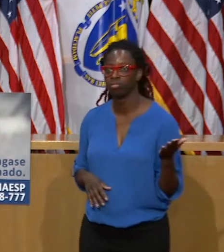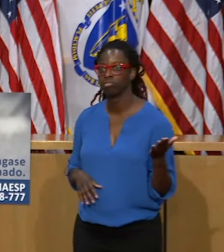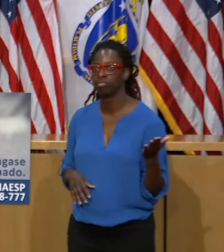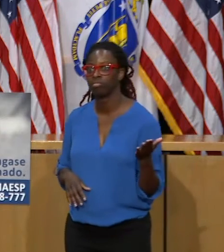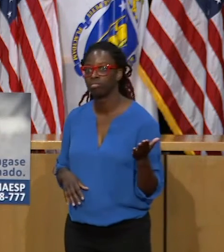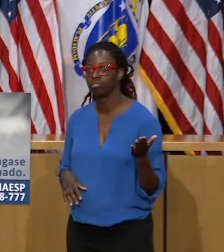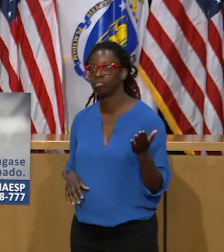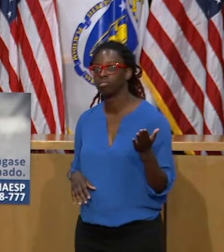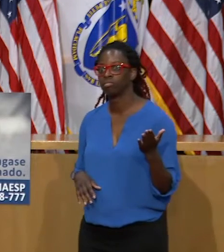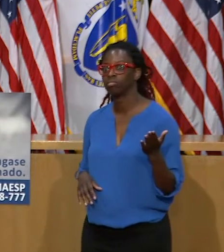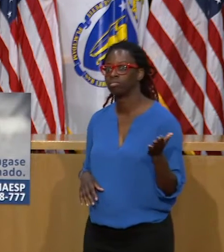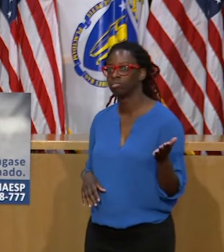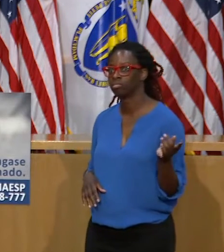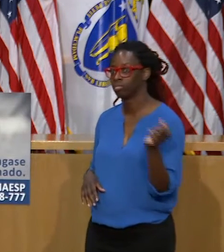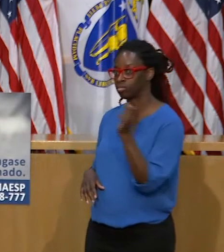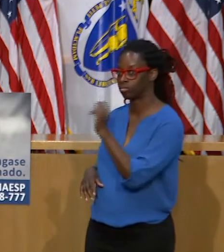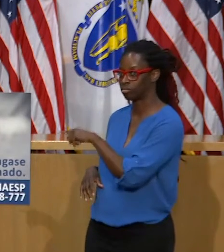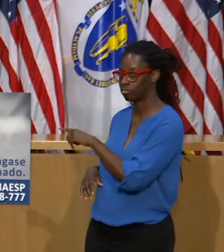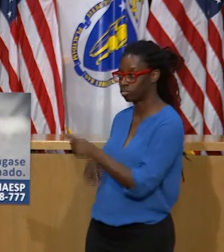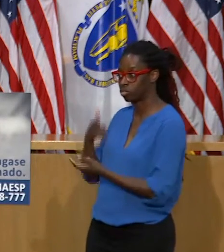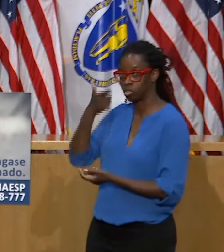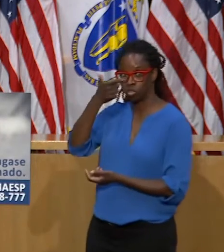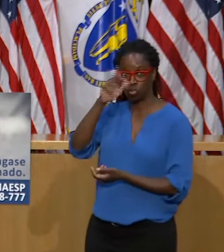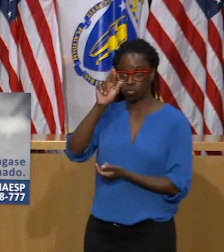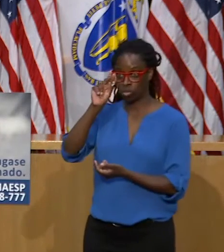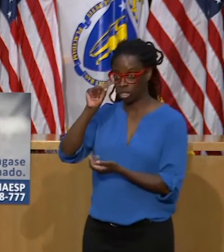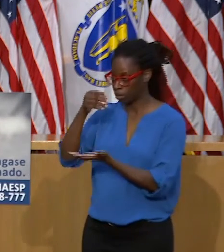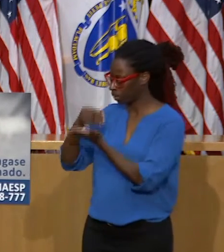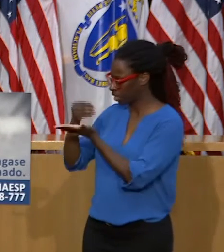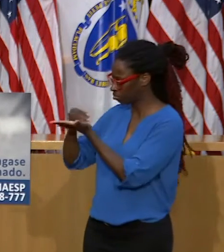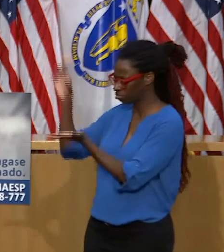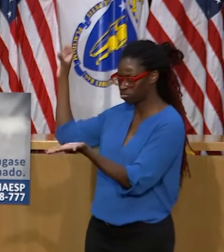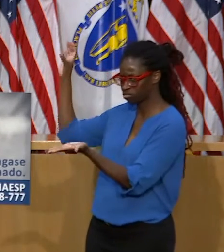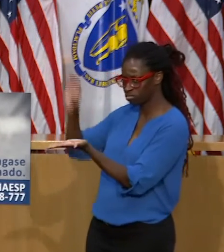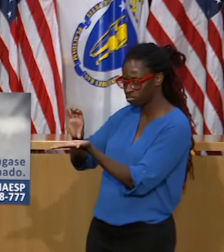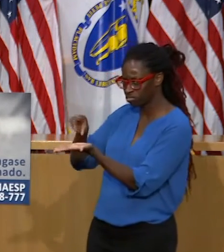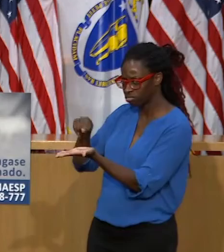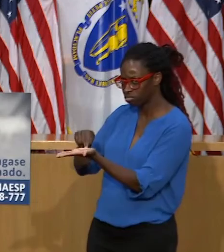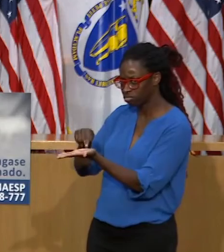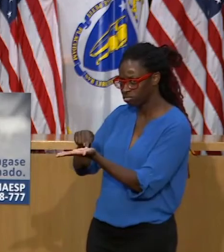schools be expecting Chapter 70 increases in fiscal 21?